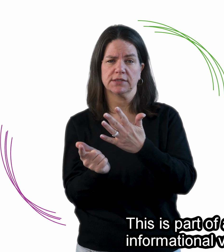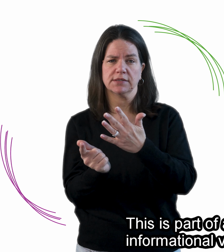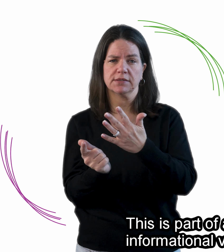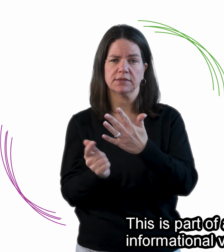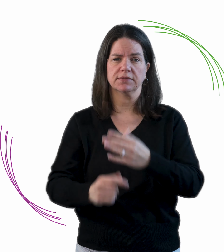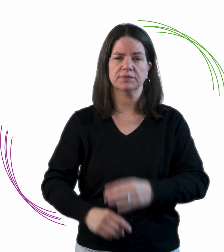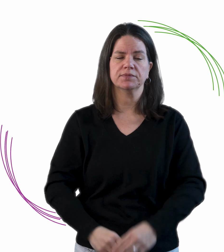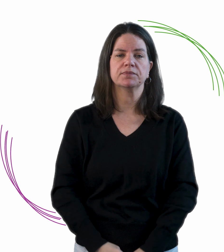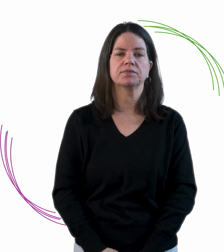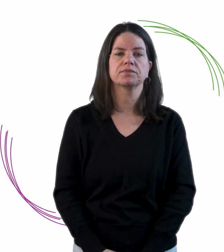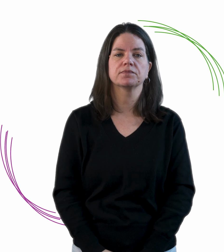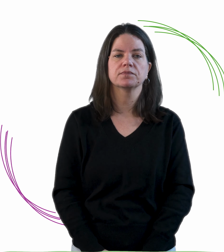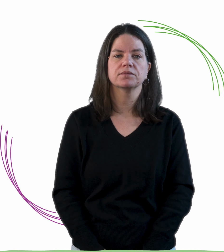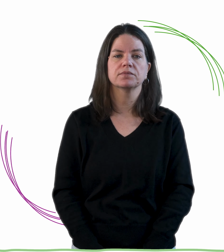series.